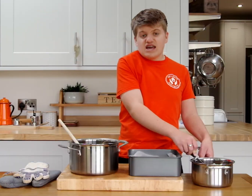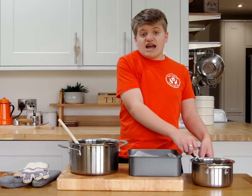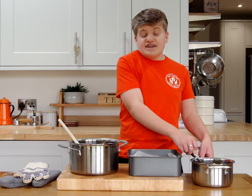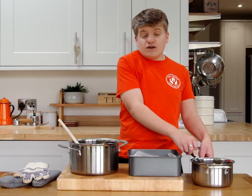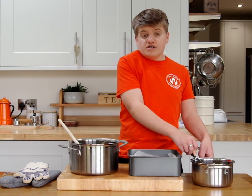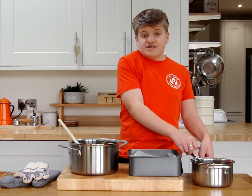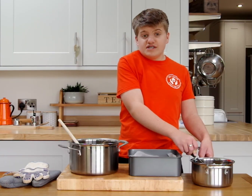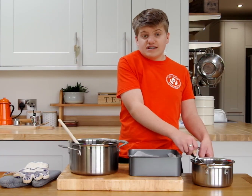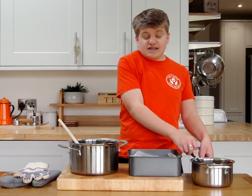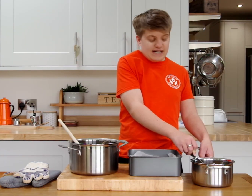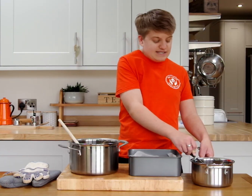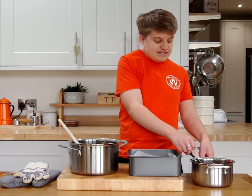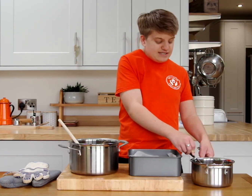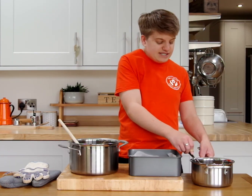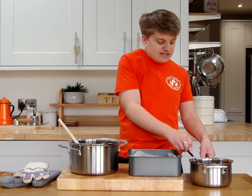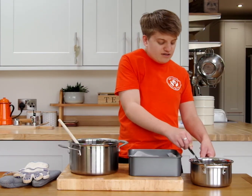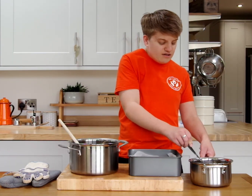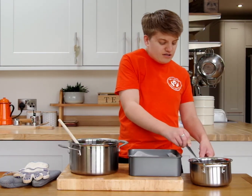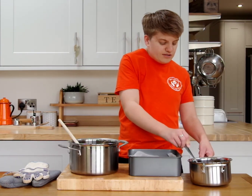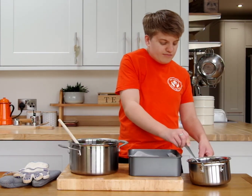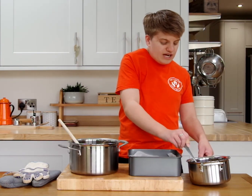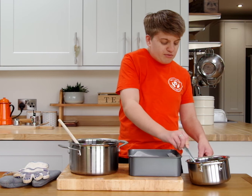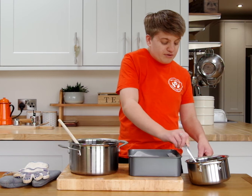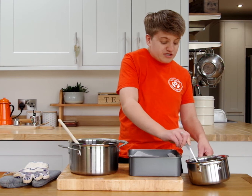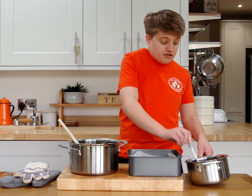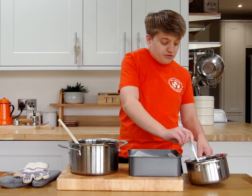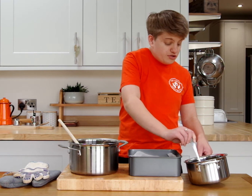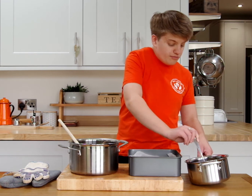And now we need to add the apple mixture on top.